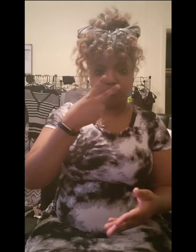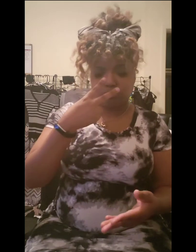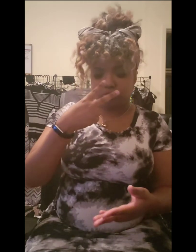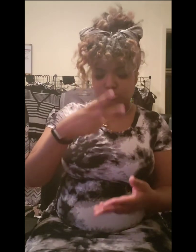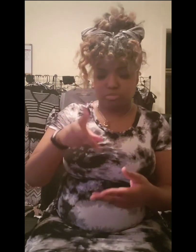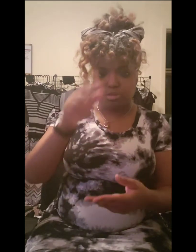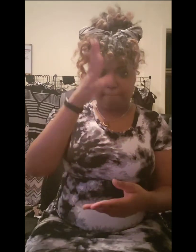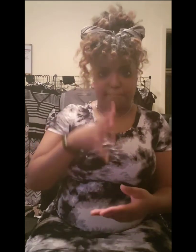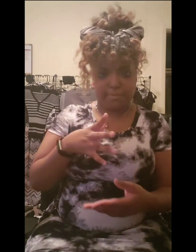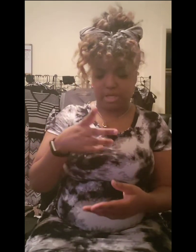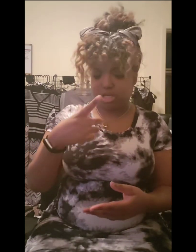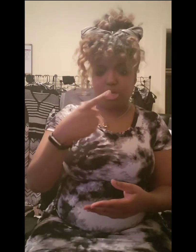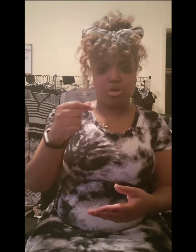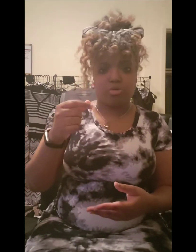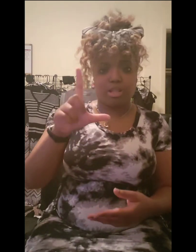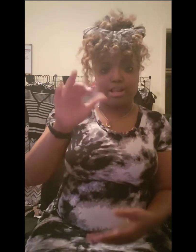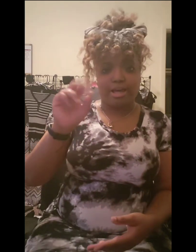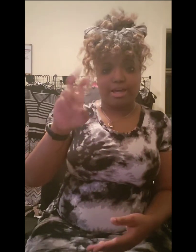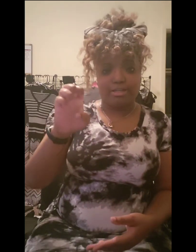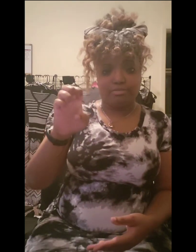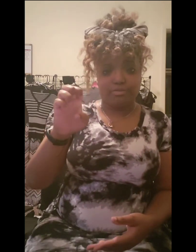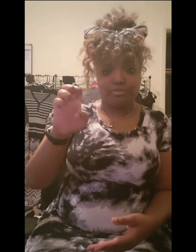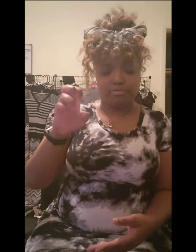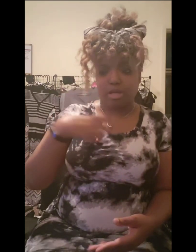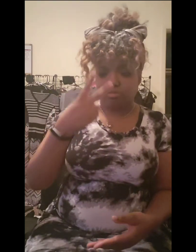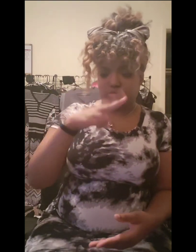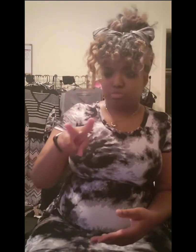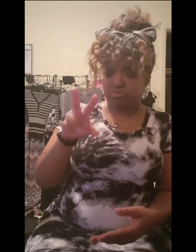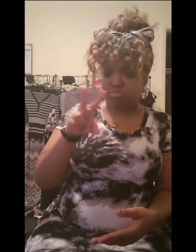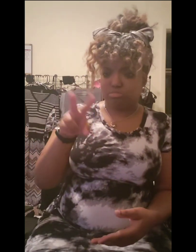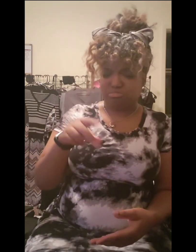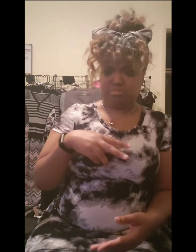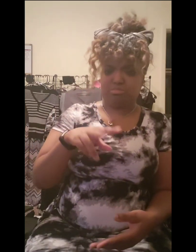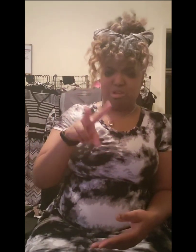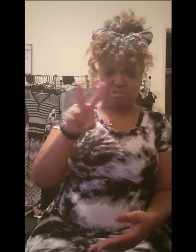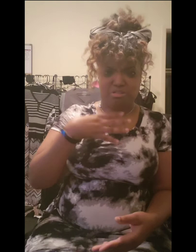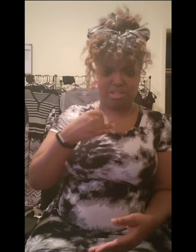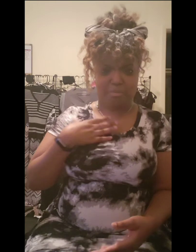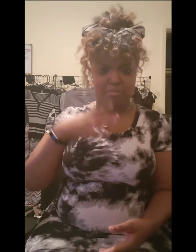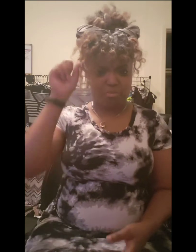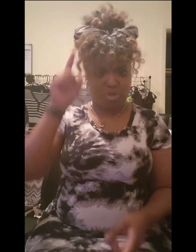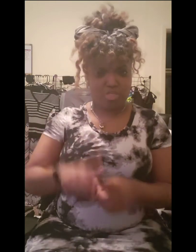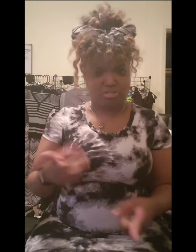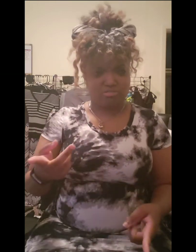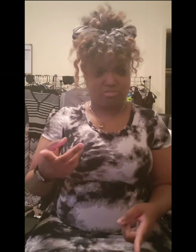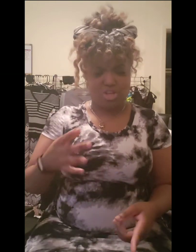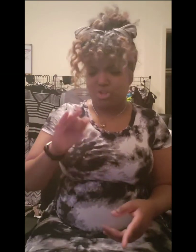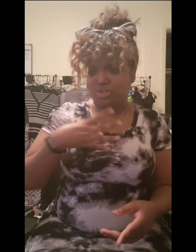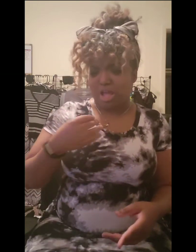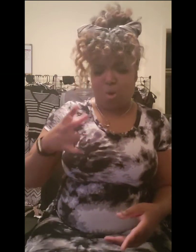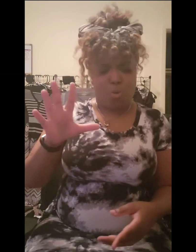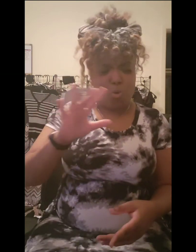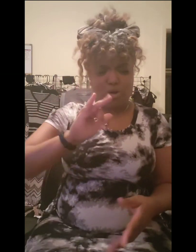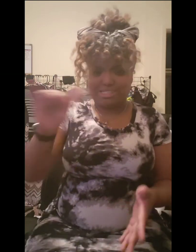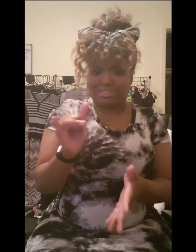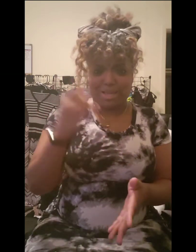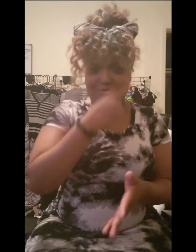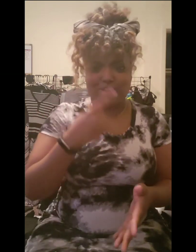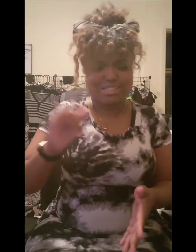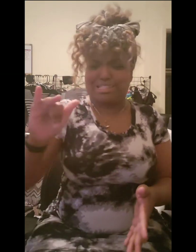forward, Facebook. I joined a Facebook group, and I don't remember what it was. I remember a man